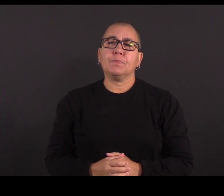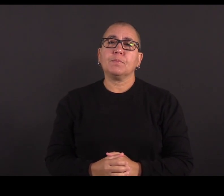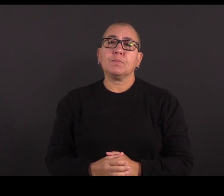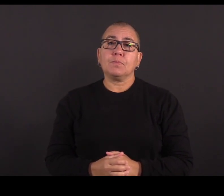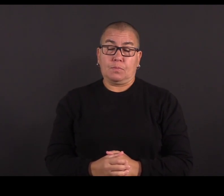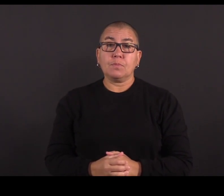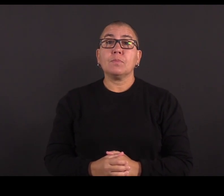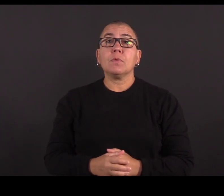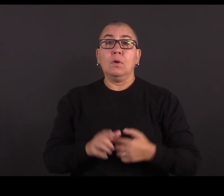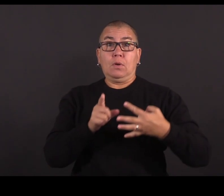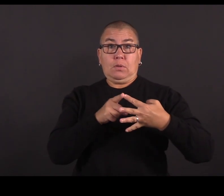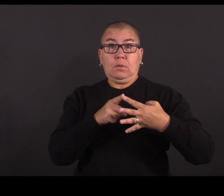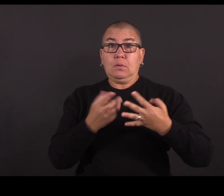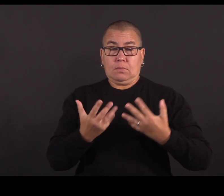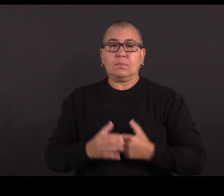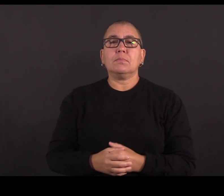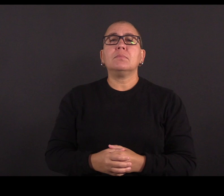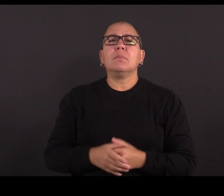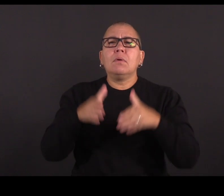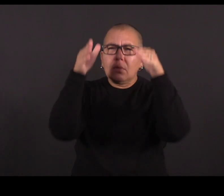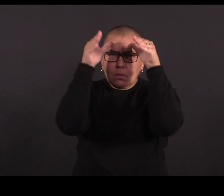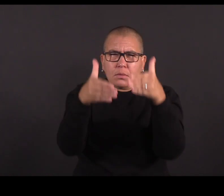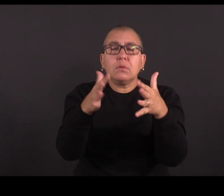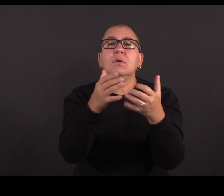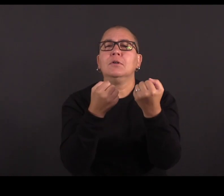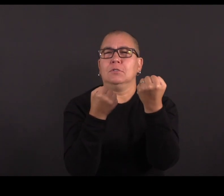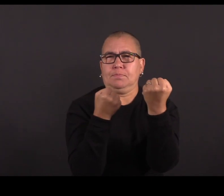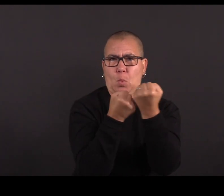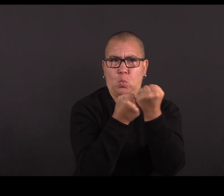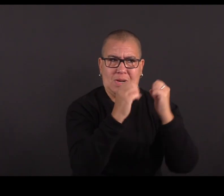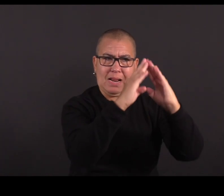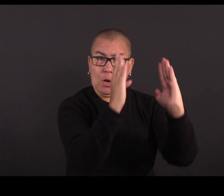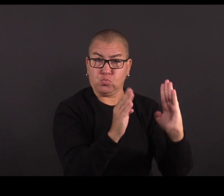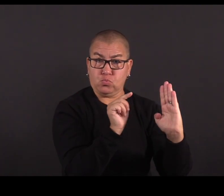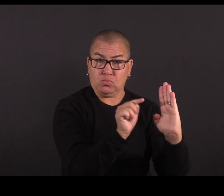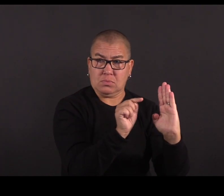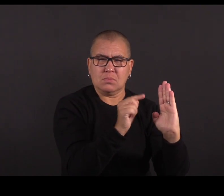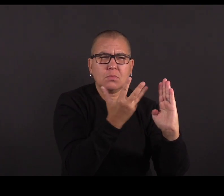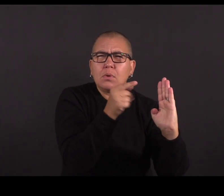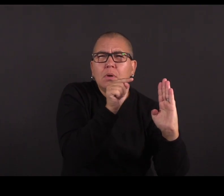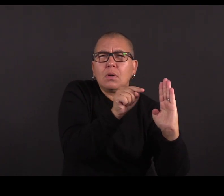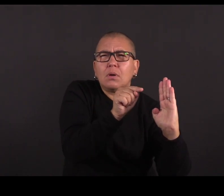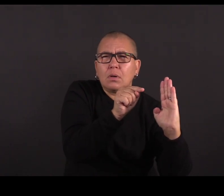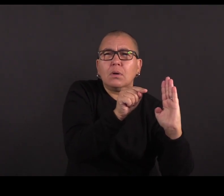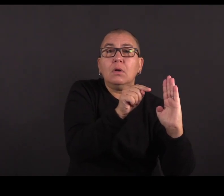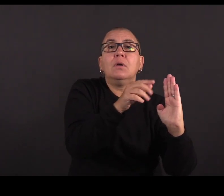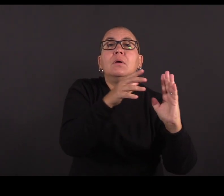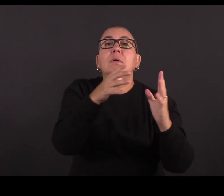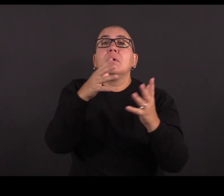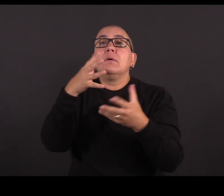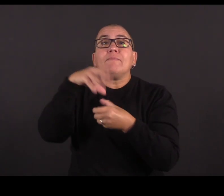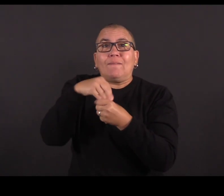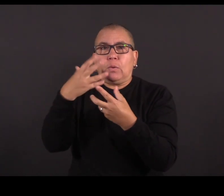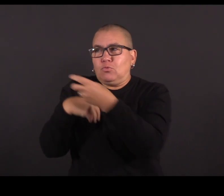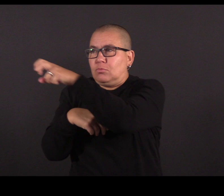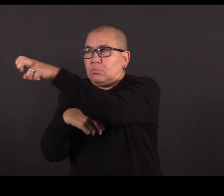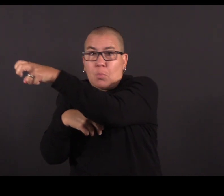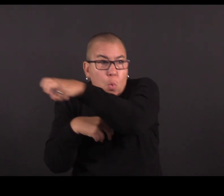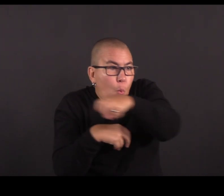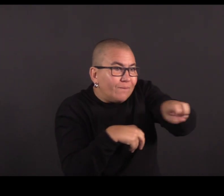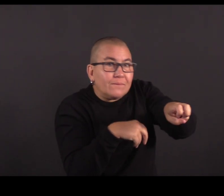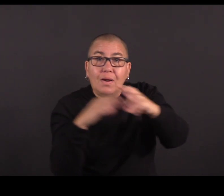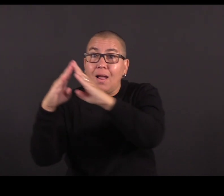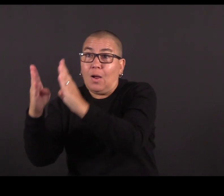First is supportive housing, which includes transitional housing, rapid rehousing,